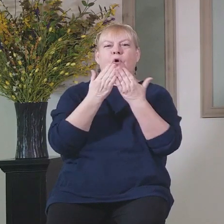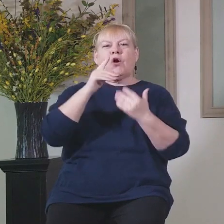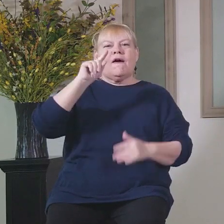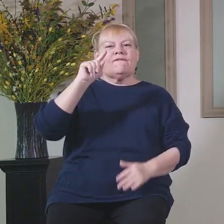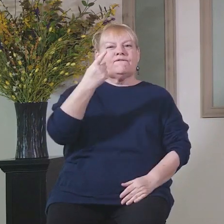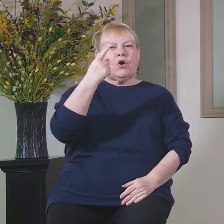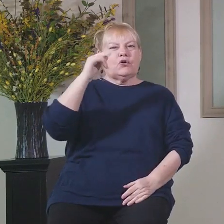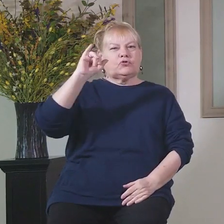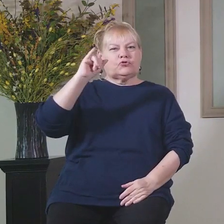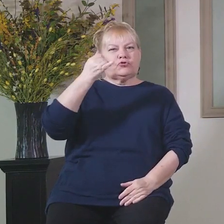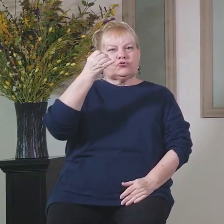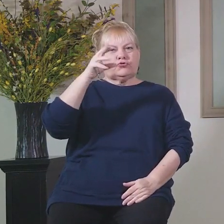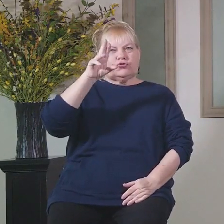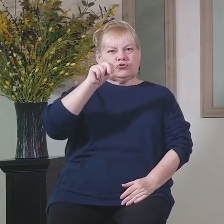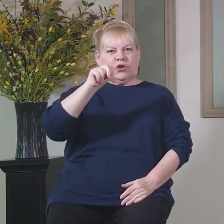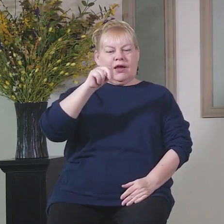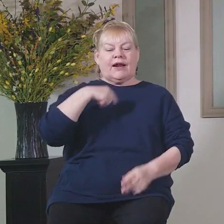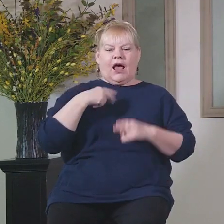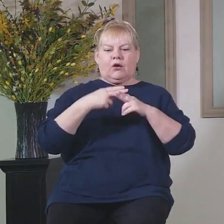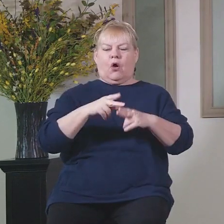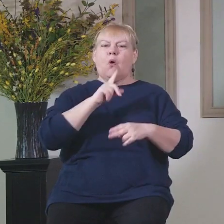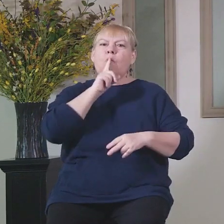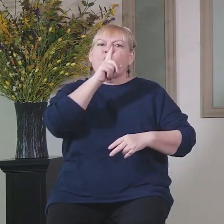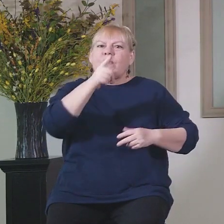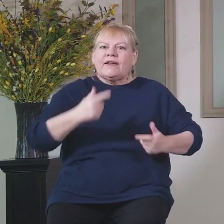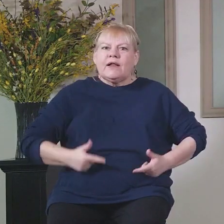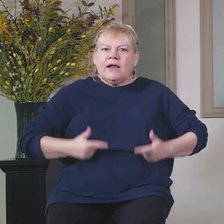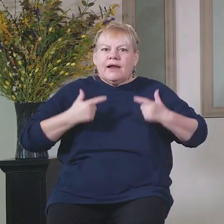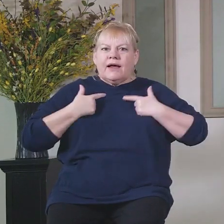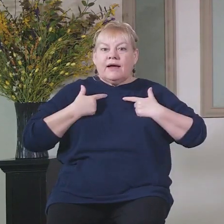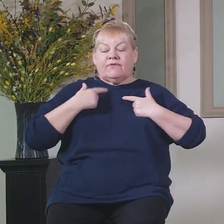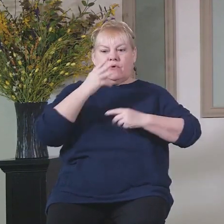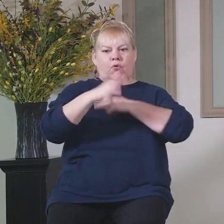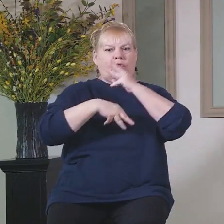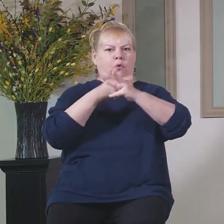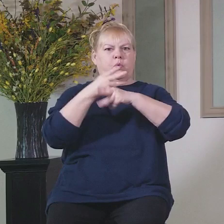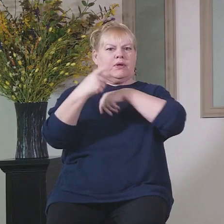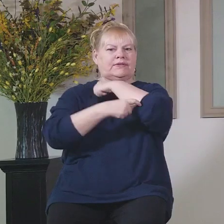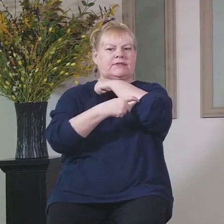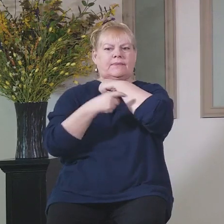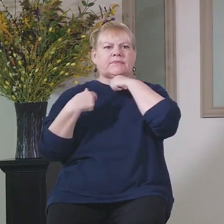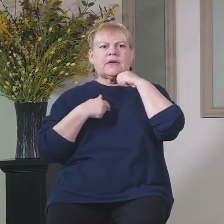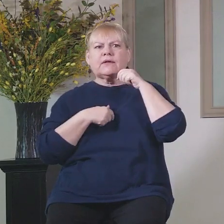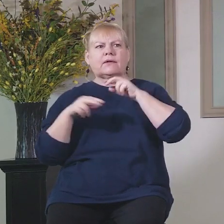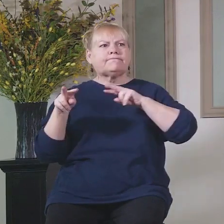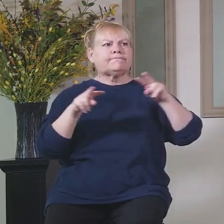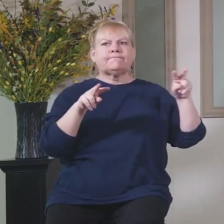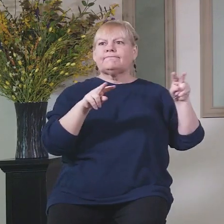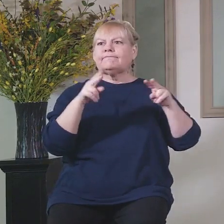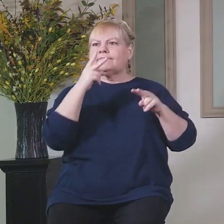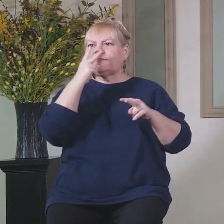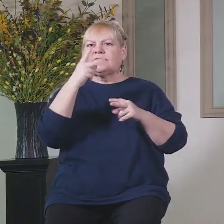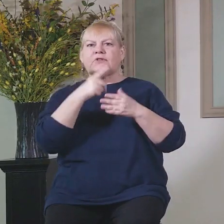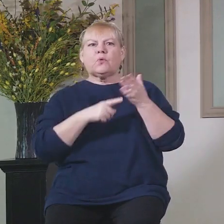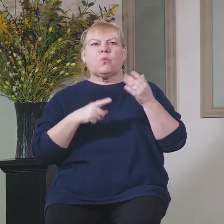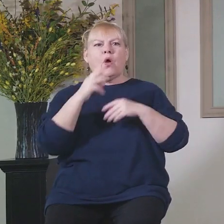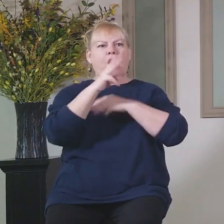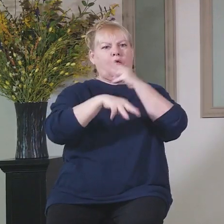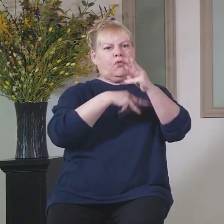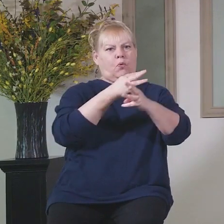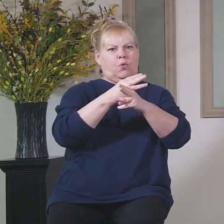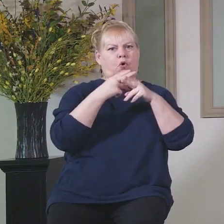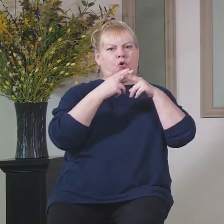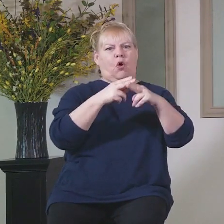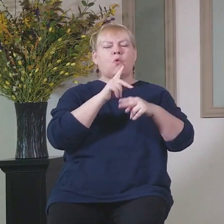calling Real Life. You know, the world tempts us to look around and see what it calls